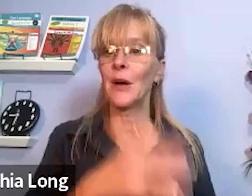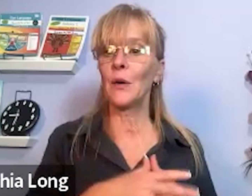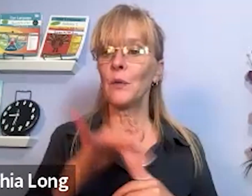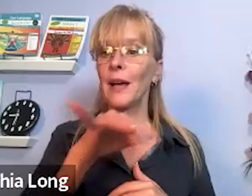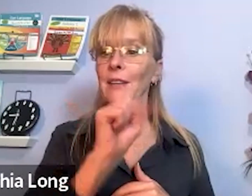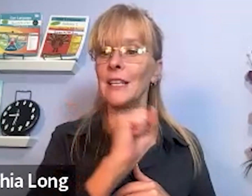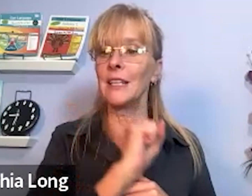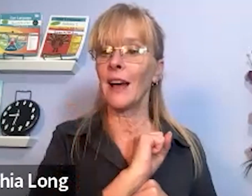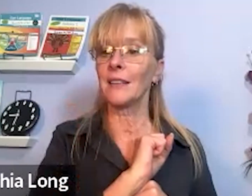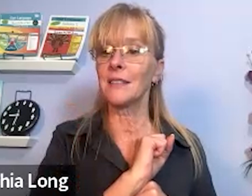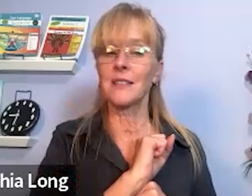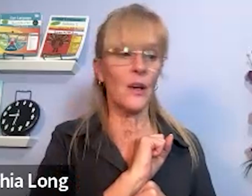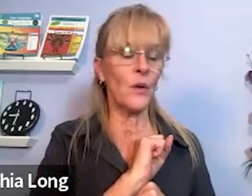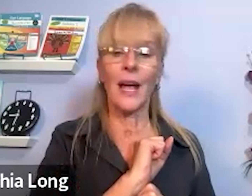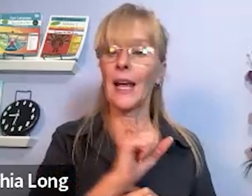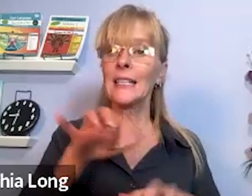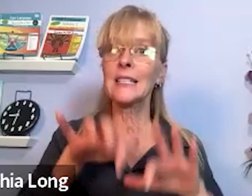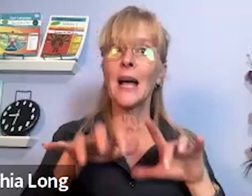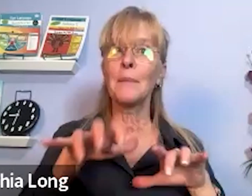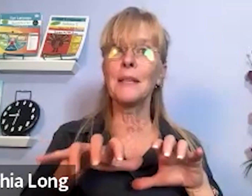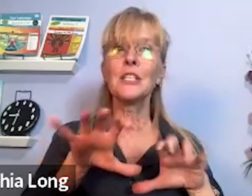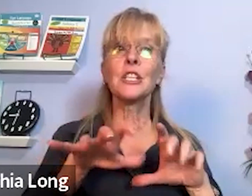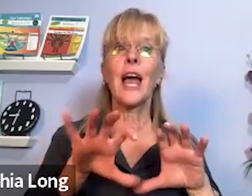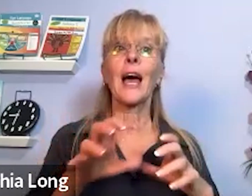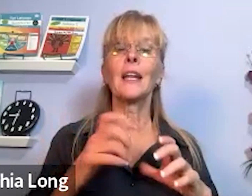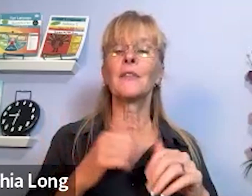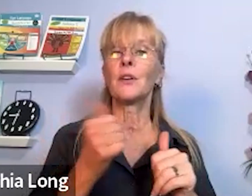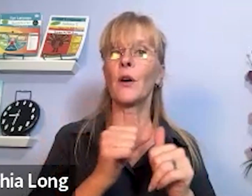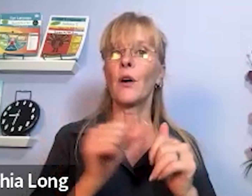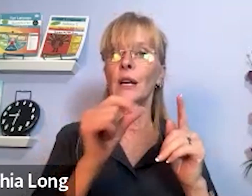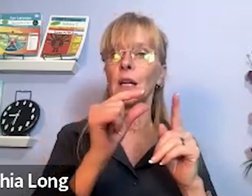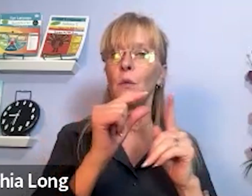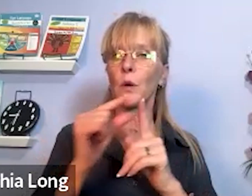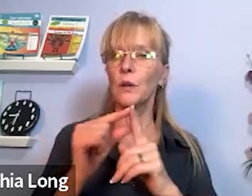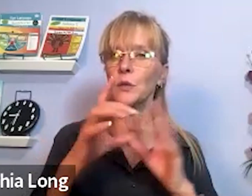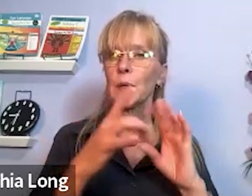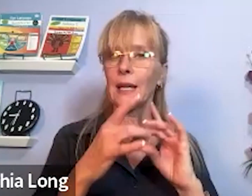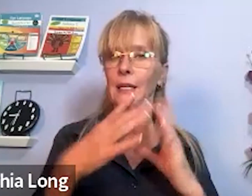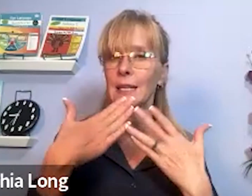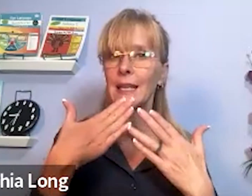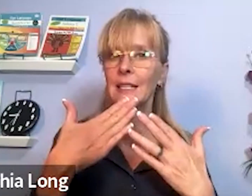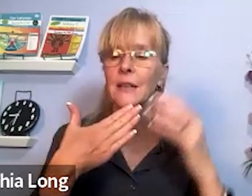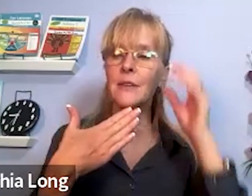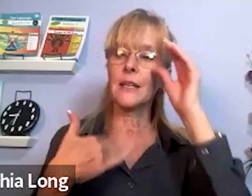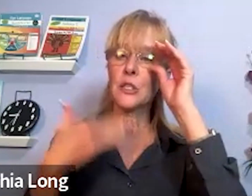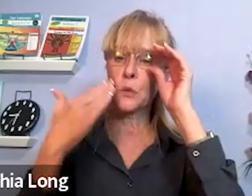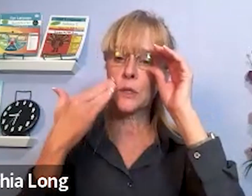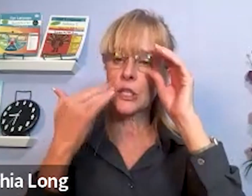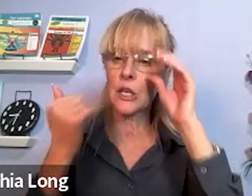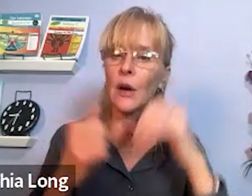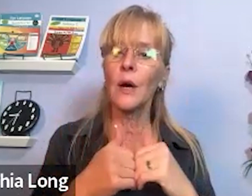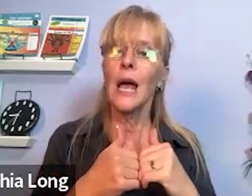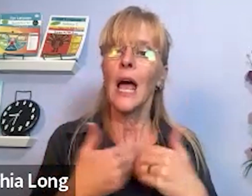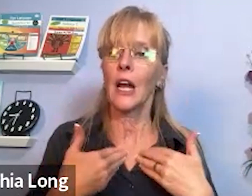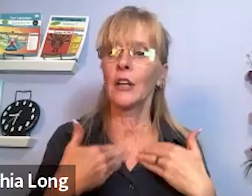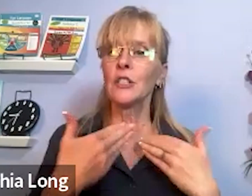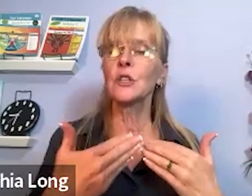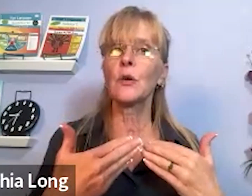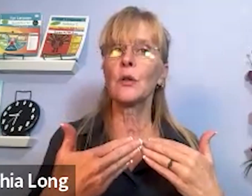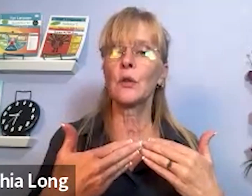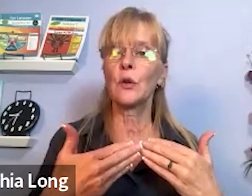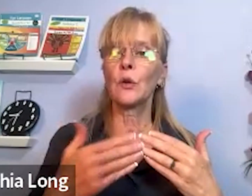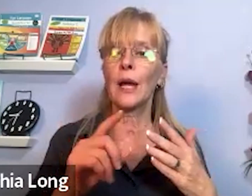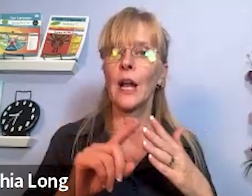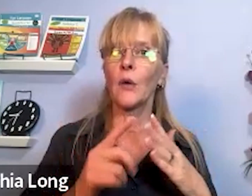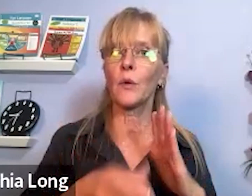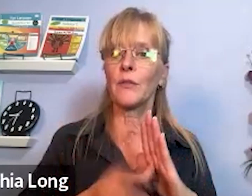Let me know. We have a yes. Okay, and type in the chat if there are any words related to Thanksgiving that you want to know, and I'll just